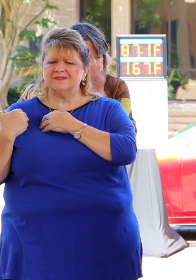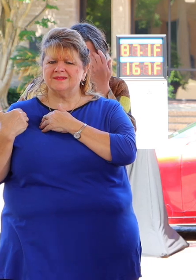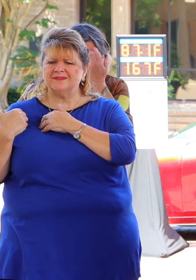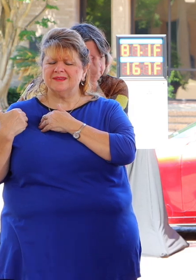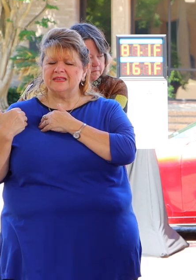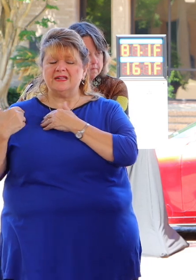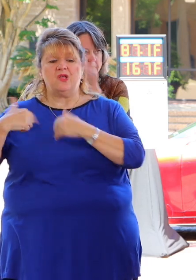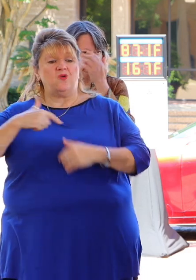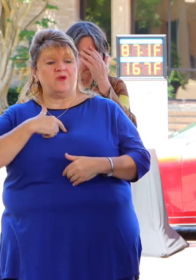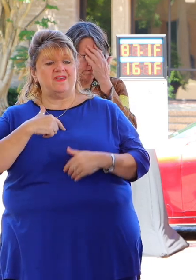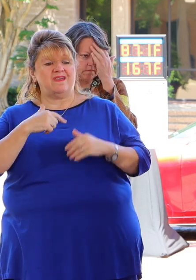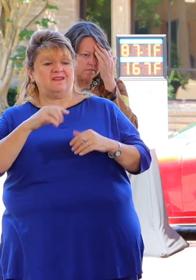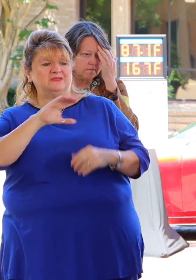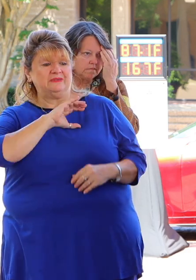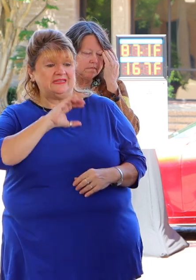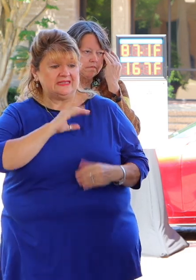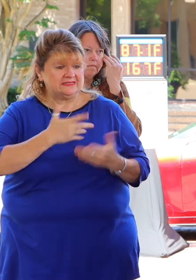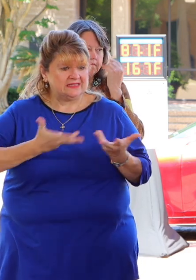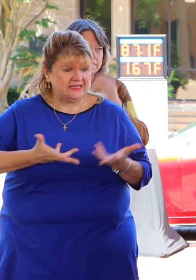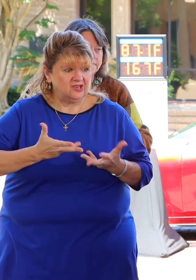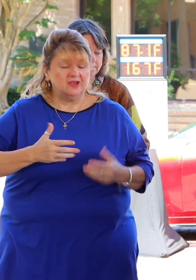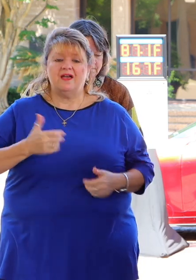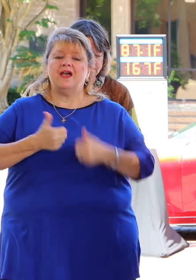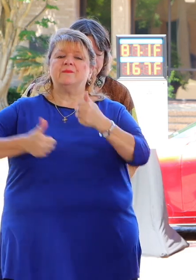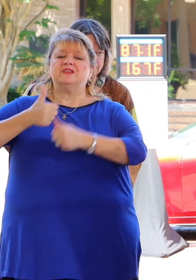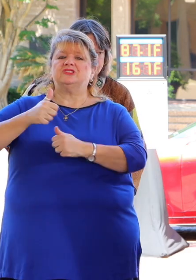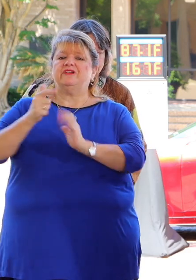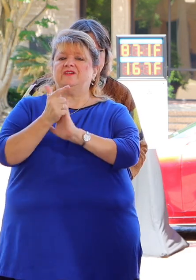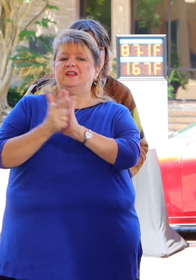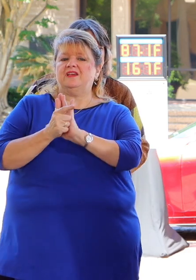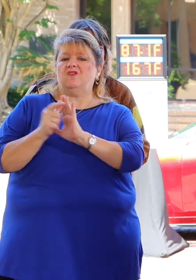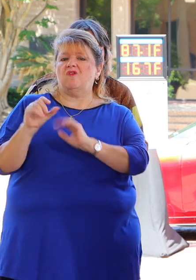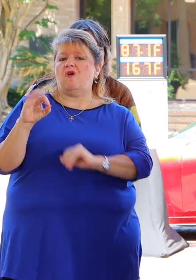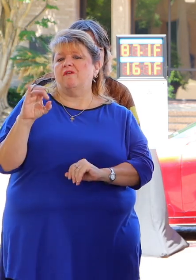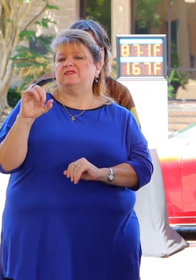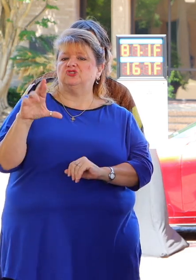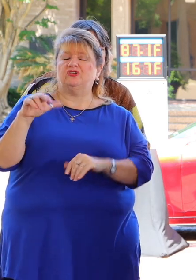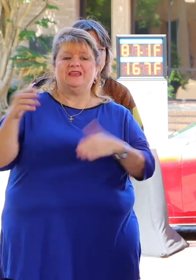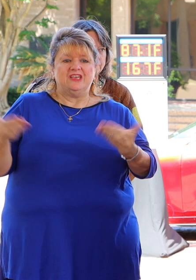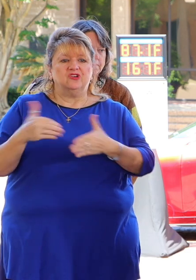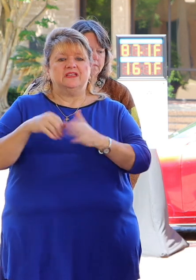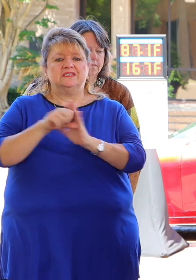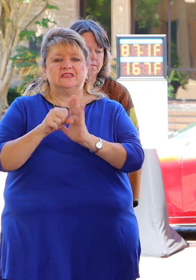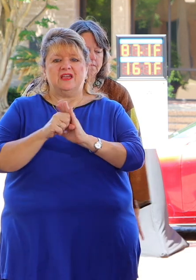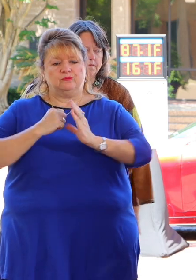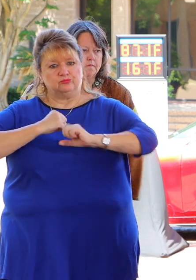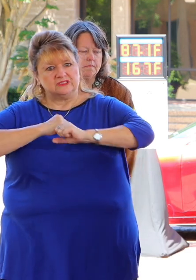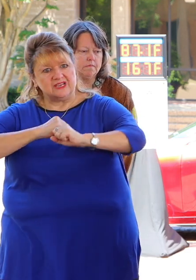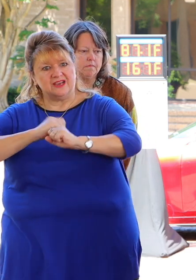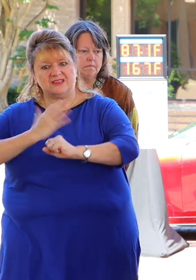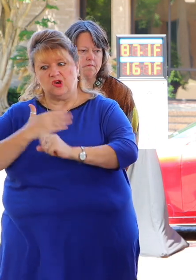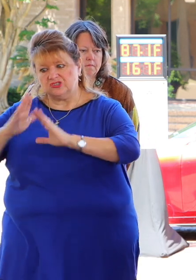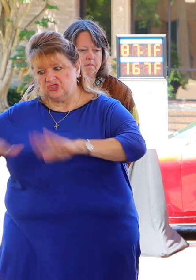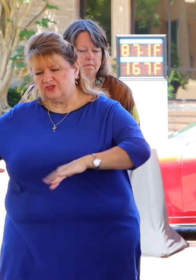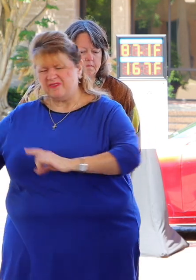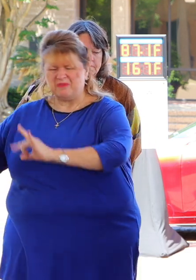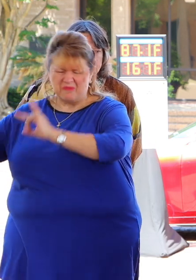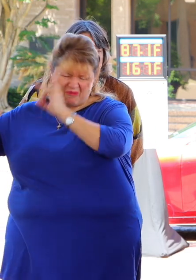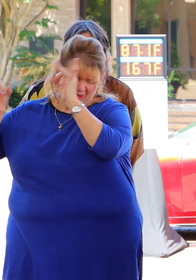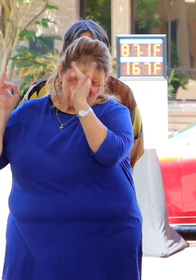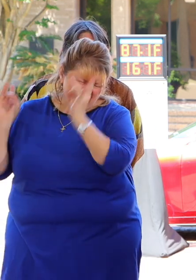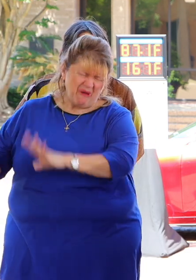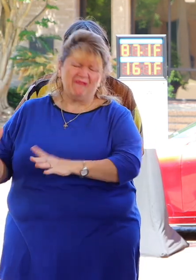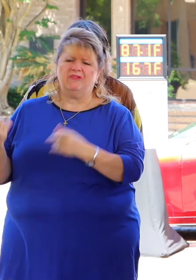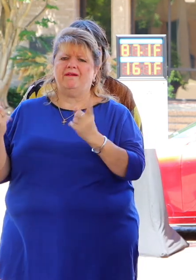chief legal officer of the state to protect the children of Louisiana from this horrible, horrible tragedy.